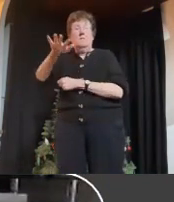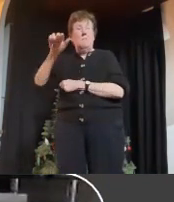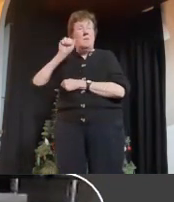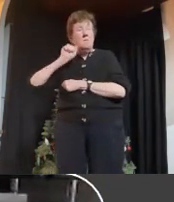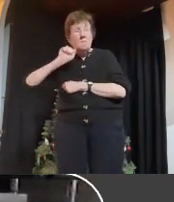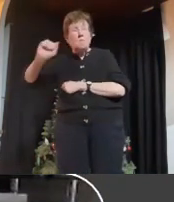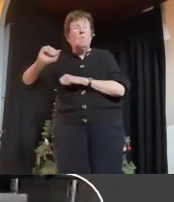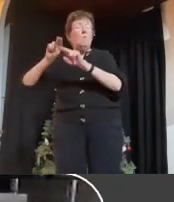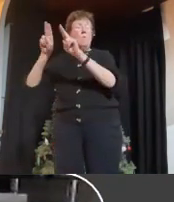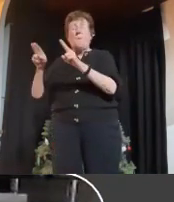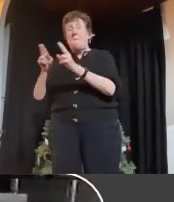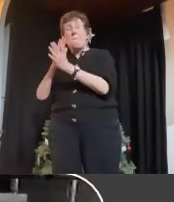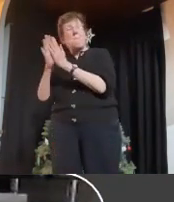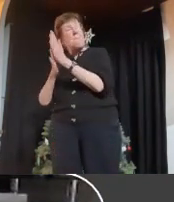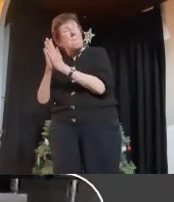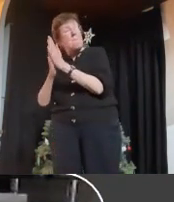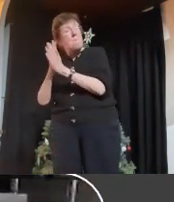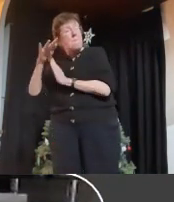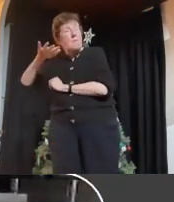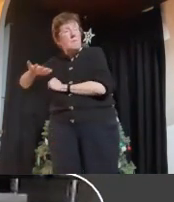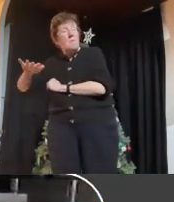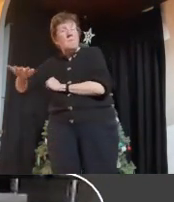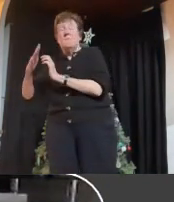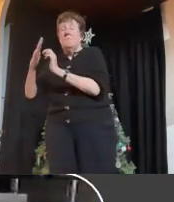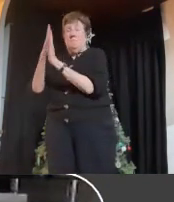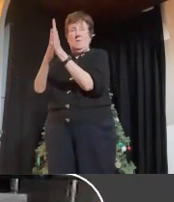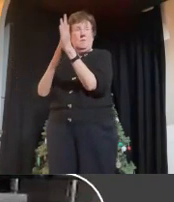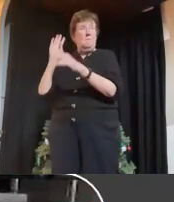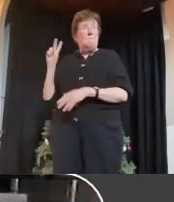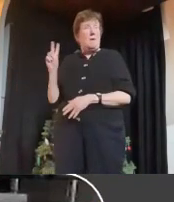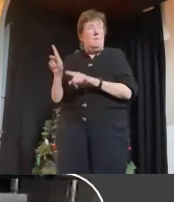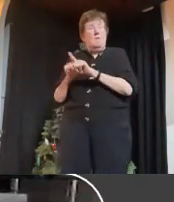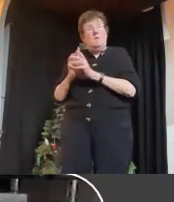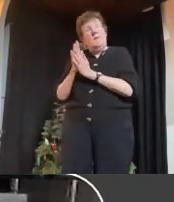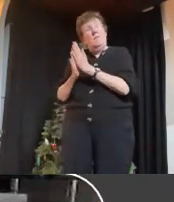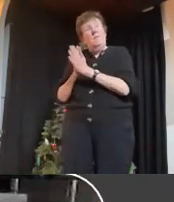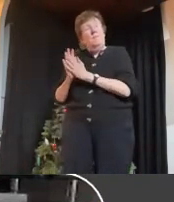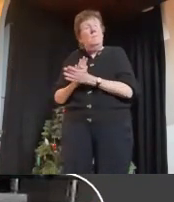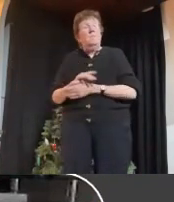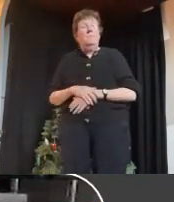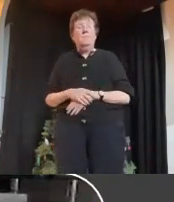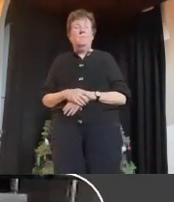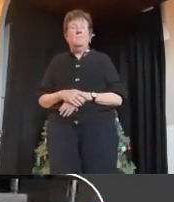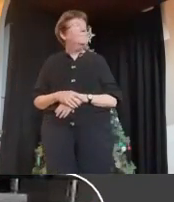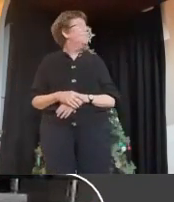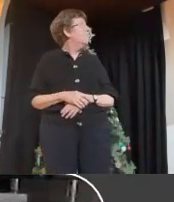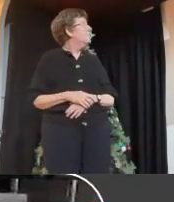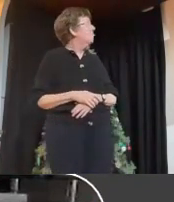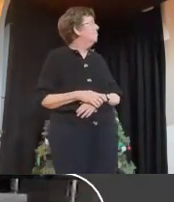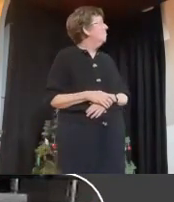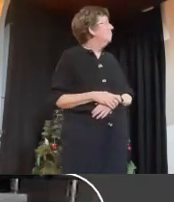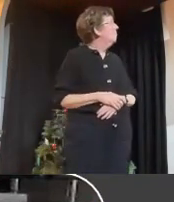and they may visit families in their own home, in their context, and provide BSL, to use BSL with the